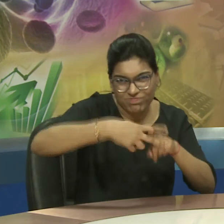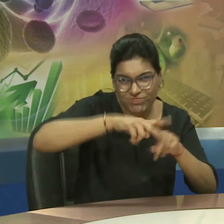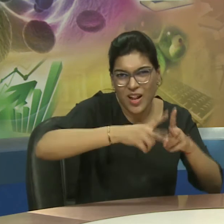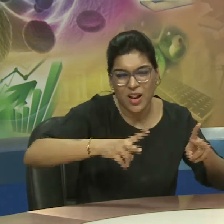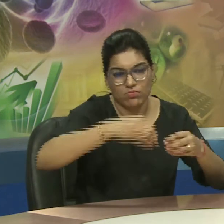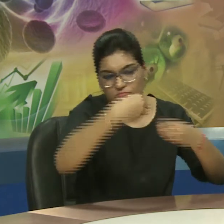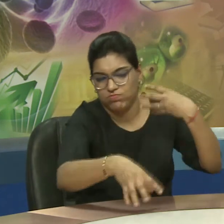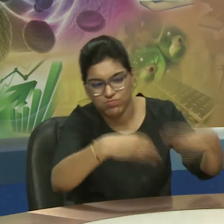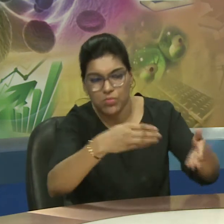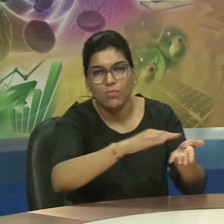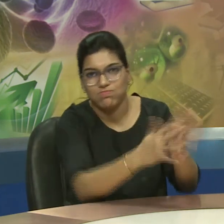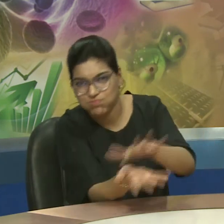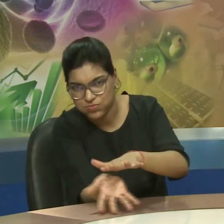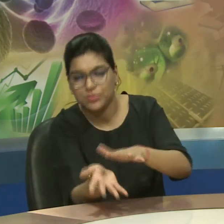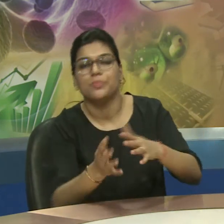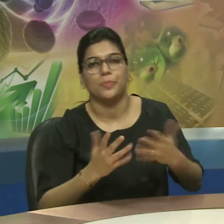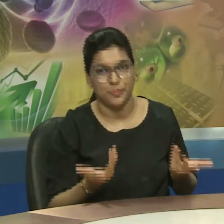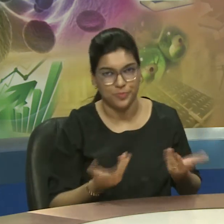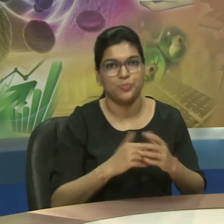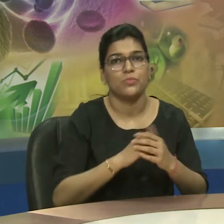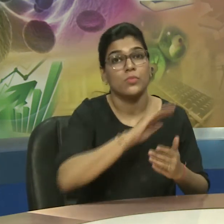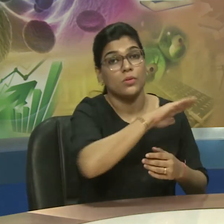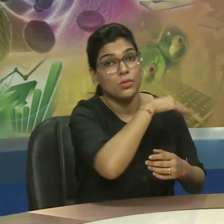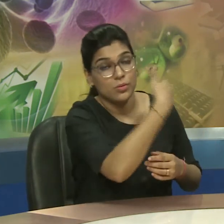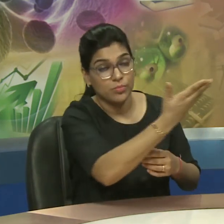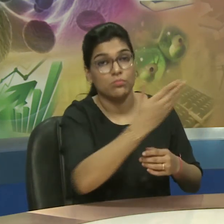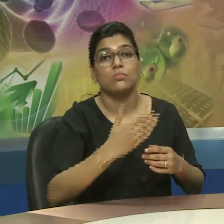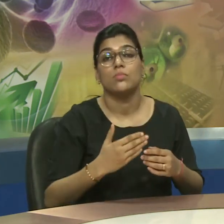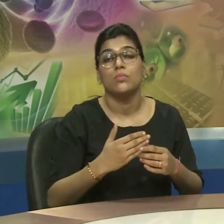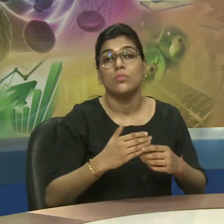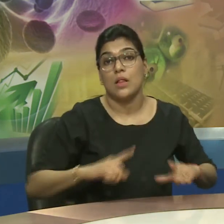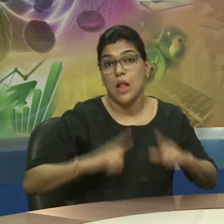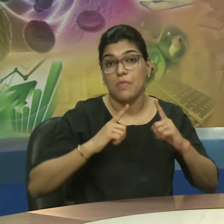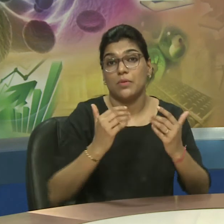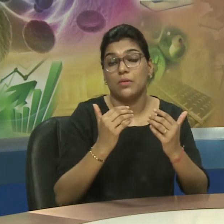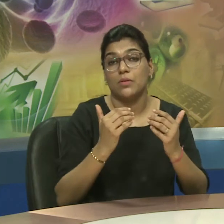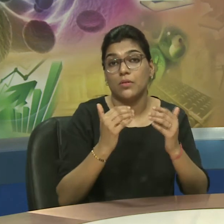In marine insurance, to cover the sea policy.